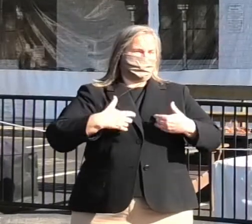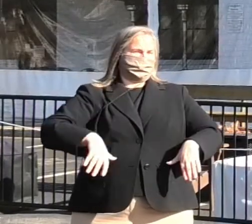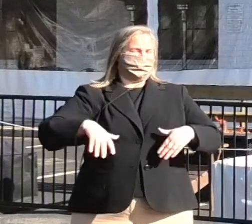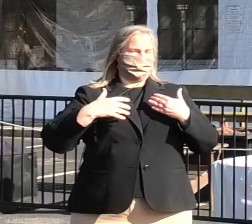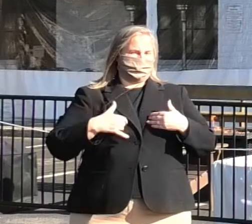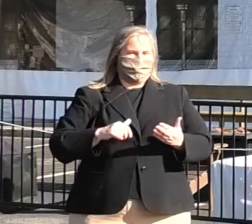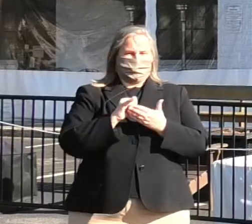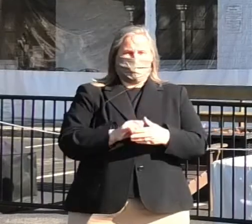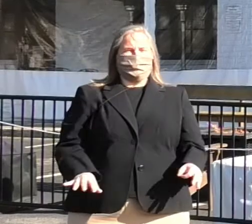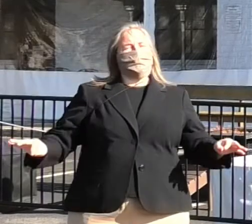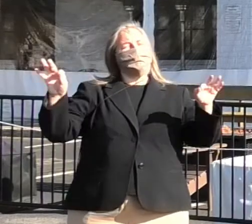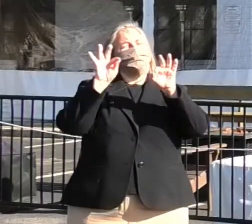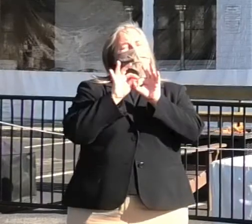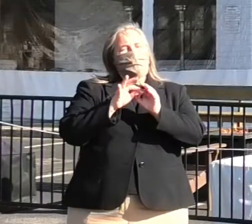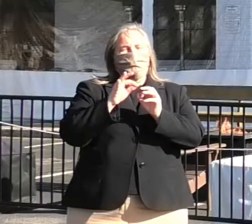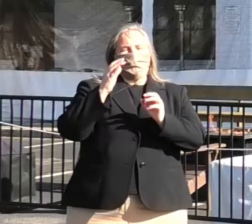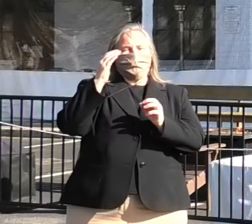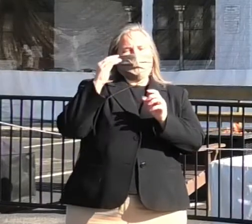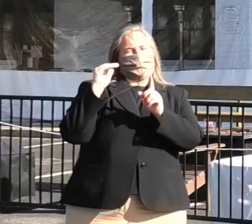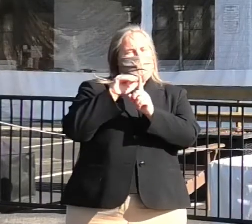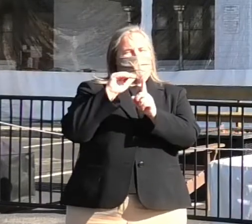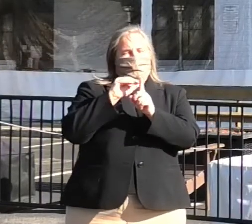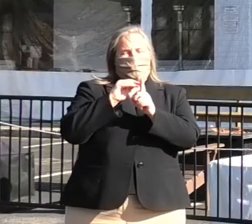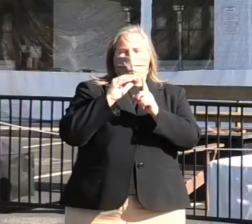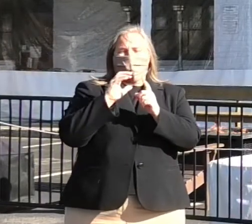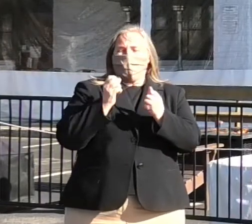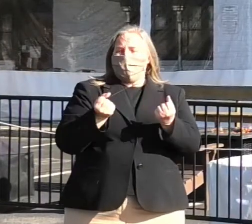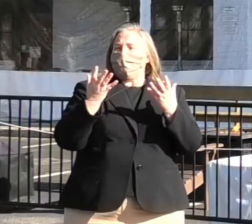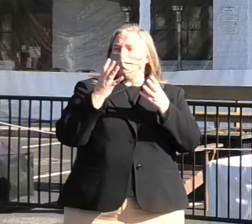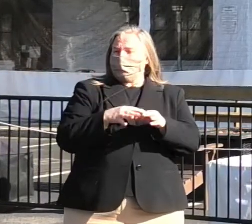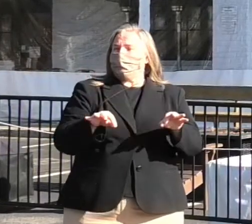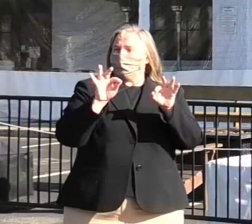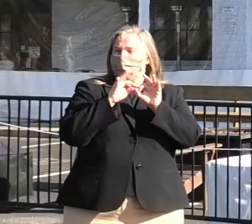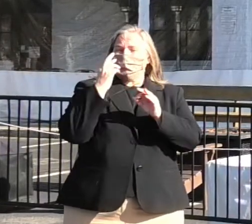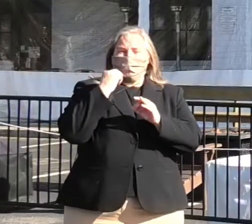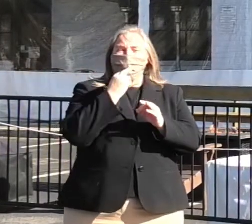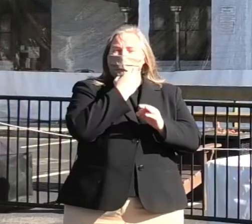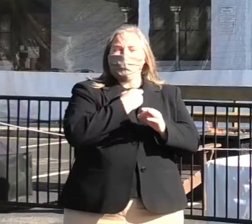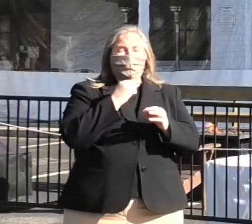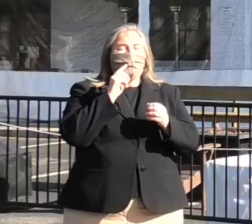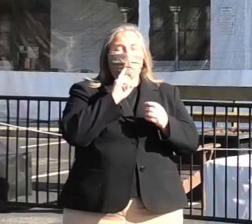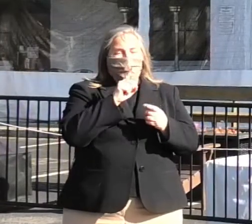important reminder of how important restaurants are to every community.